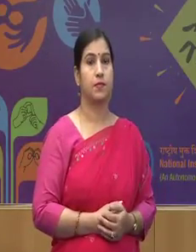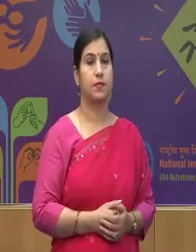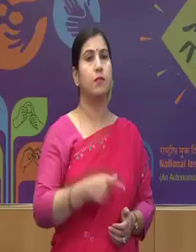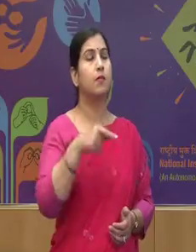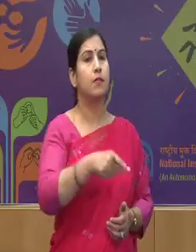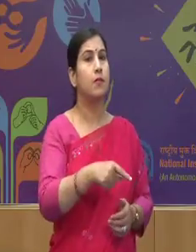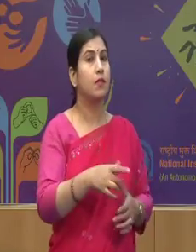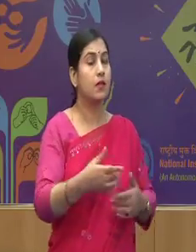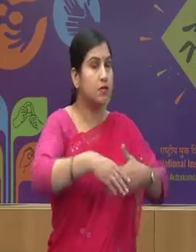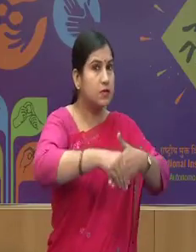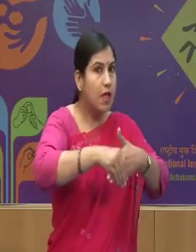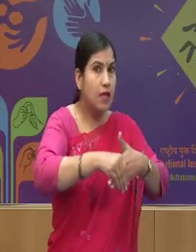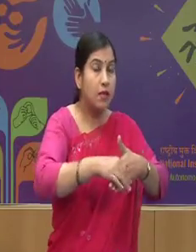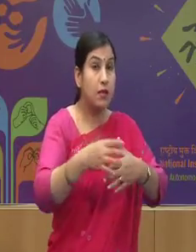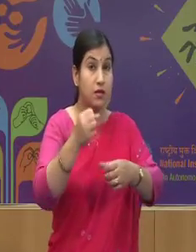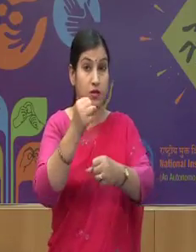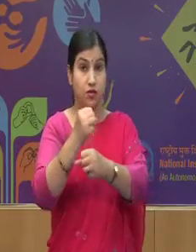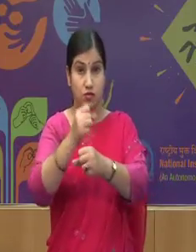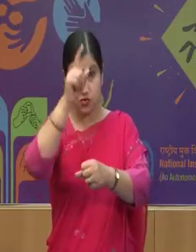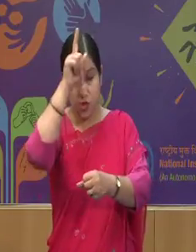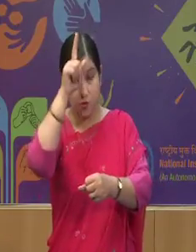Germany had to sign after the First World War,